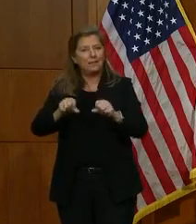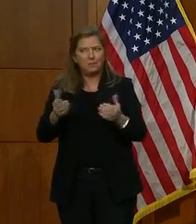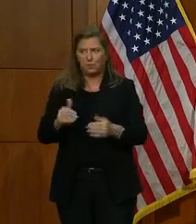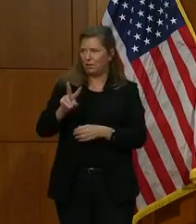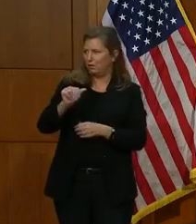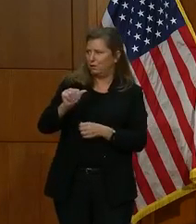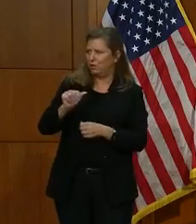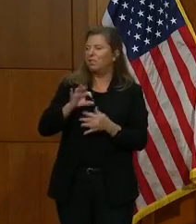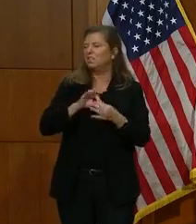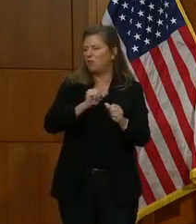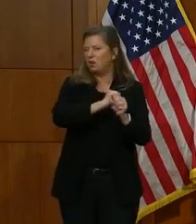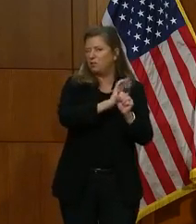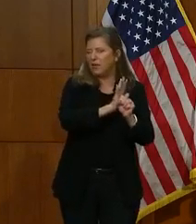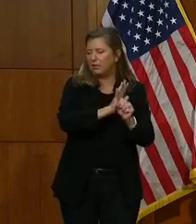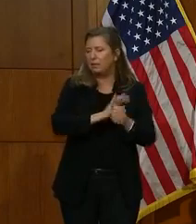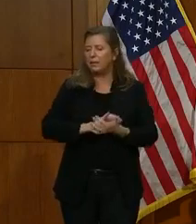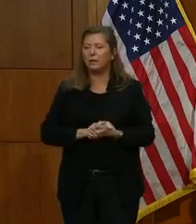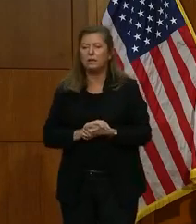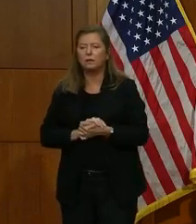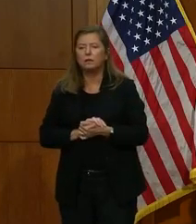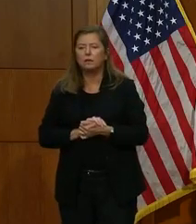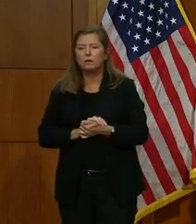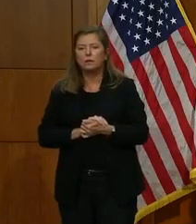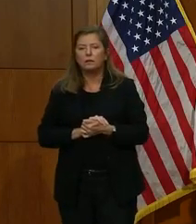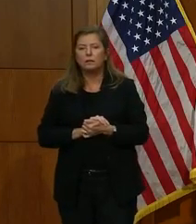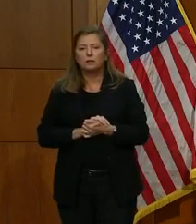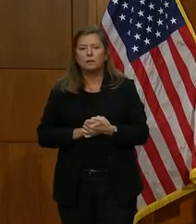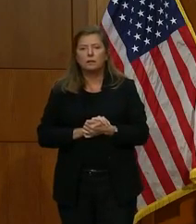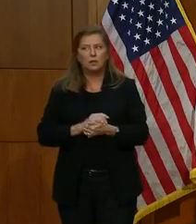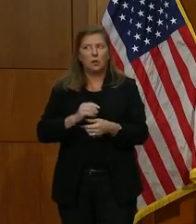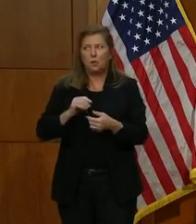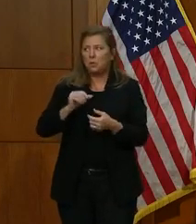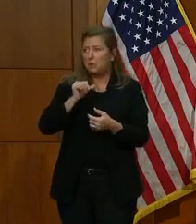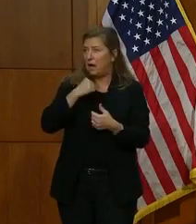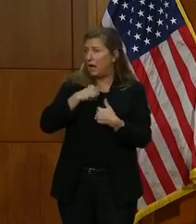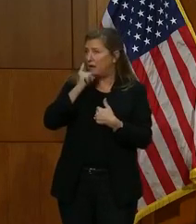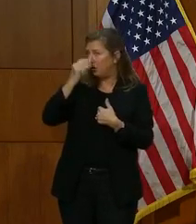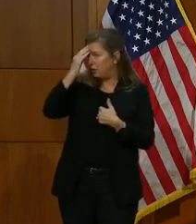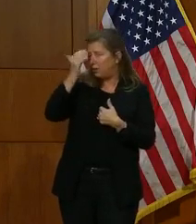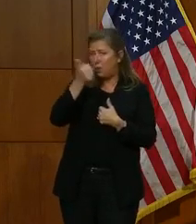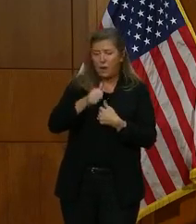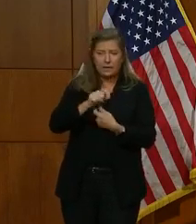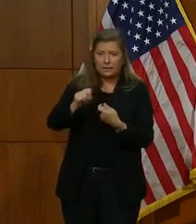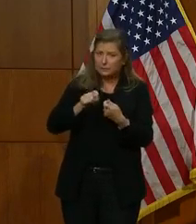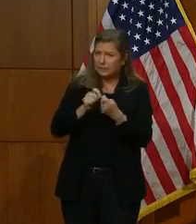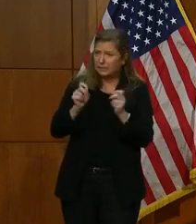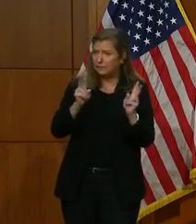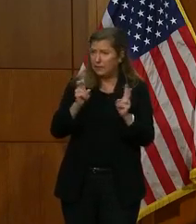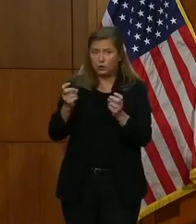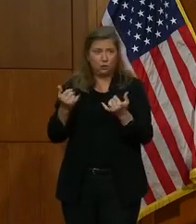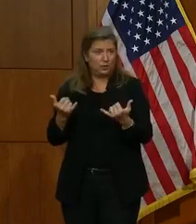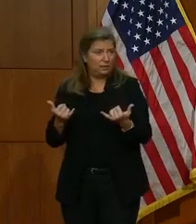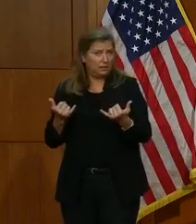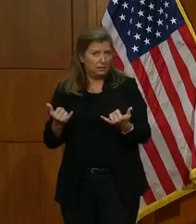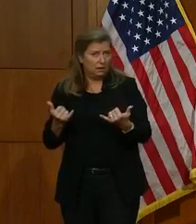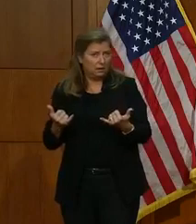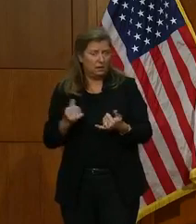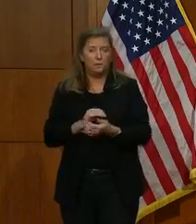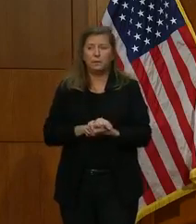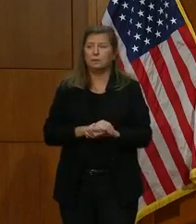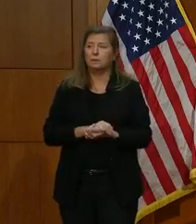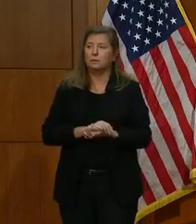to the pandemic. And so I'm not aware of any specific issues at this time. As far